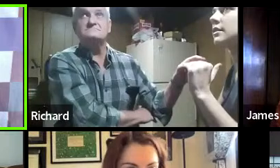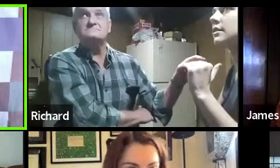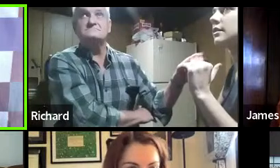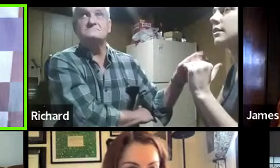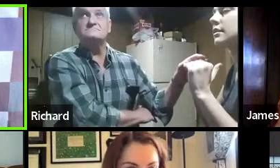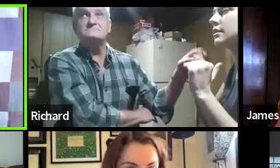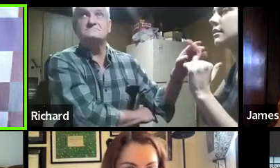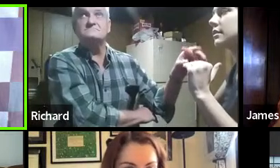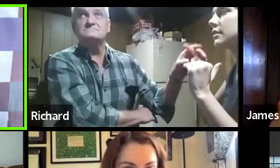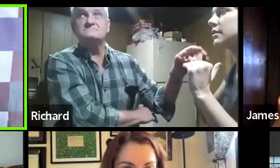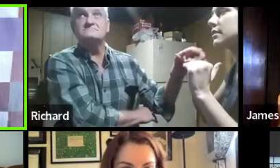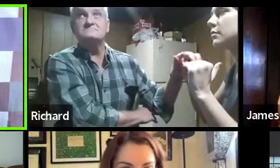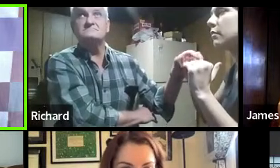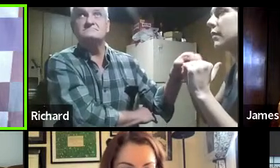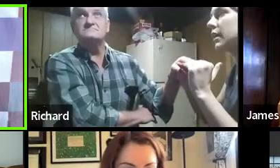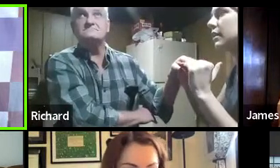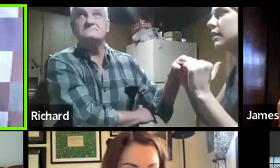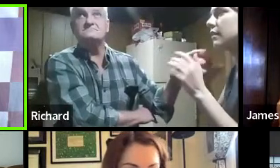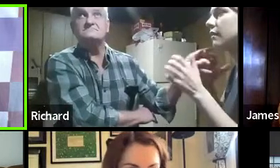here with